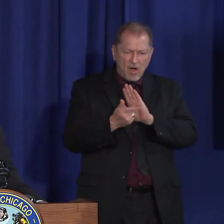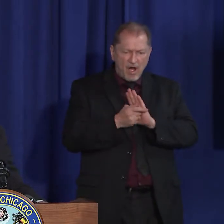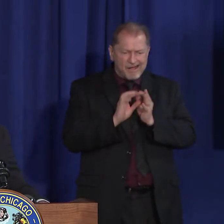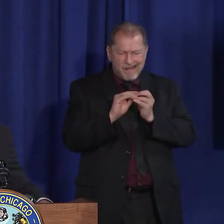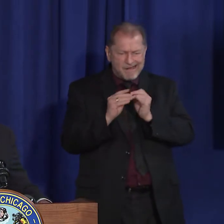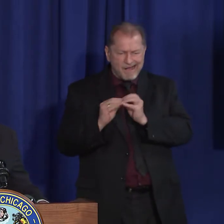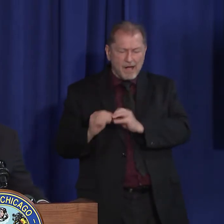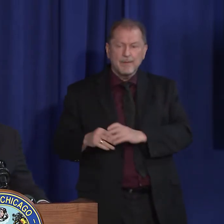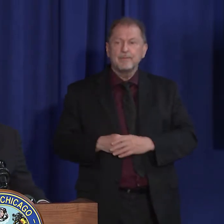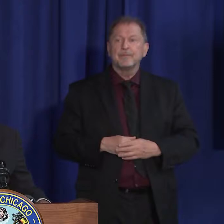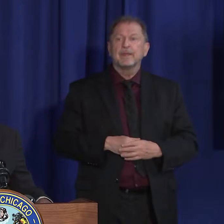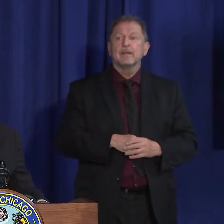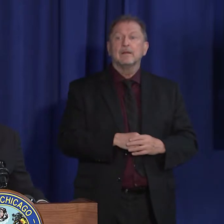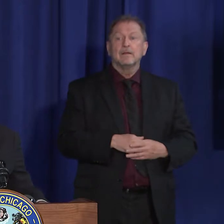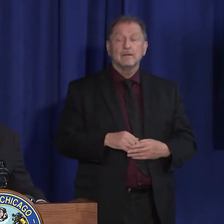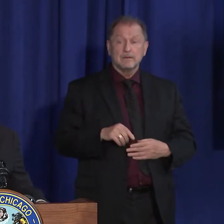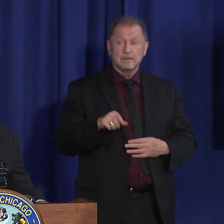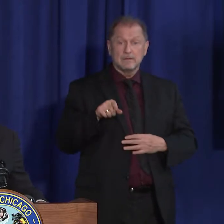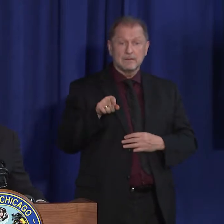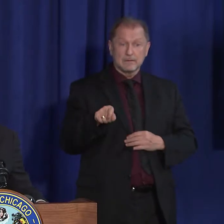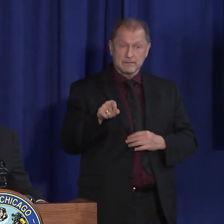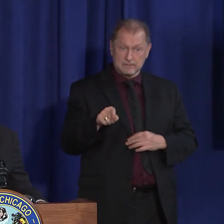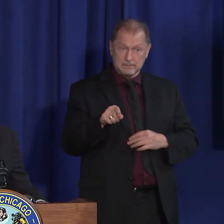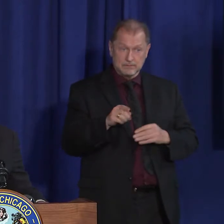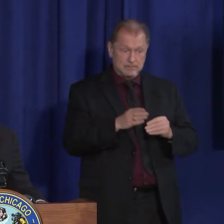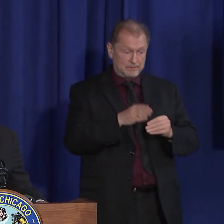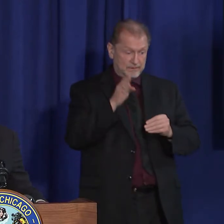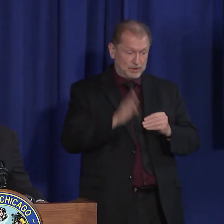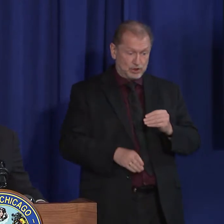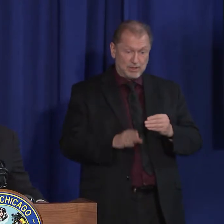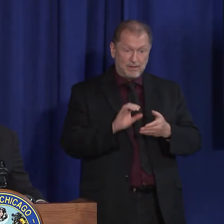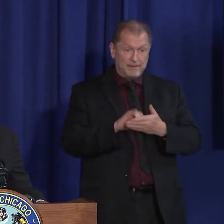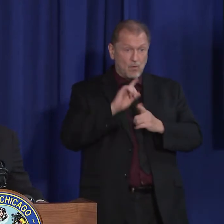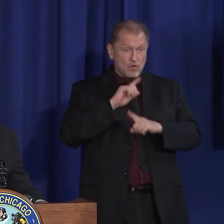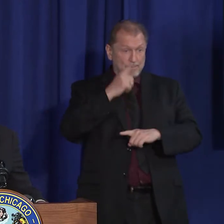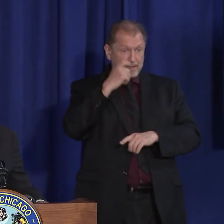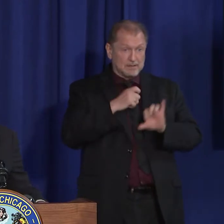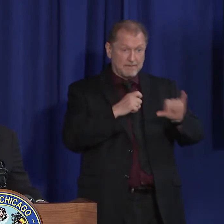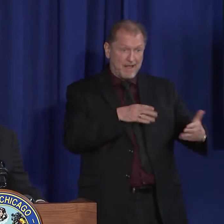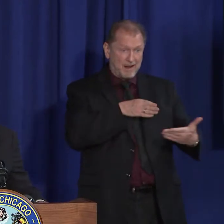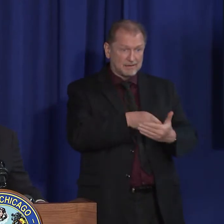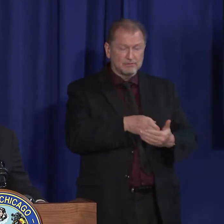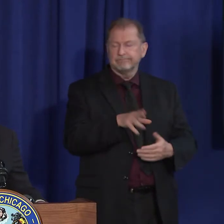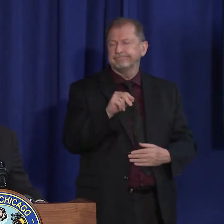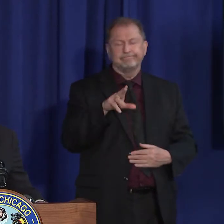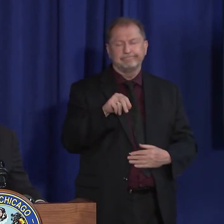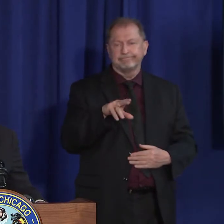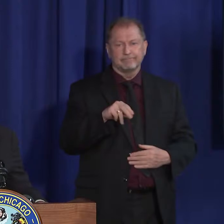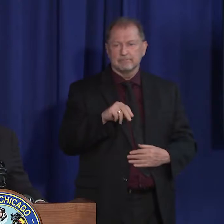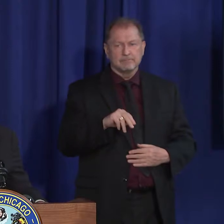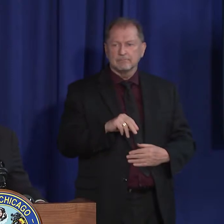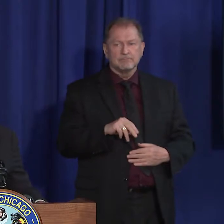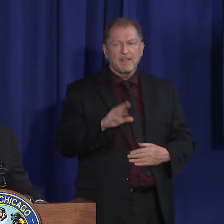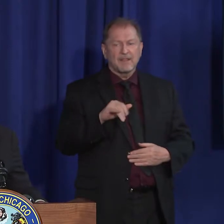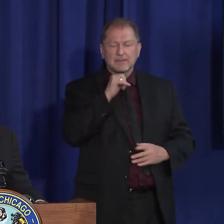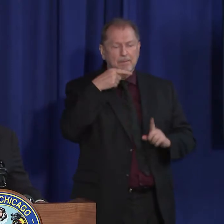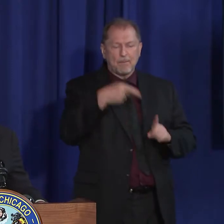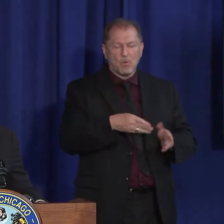Code. Are you ending the Vax passport order because of this lawsuit, and No. what is your response to the No. plaintiff's claims? Absolutely